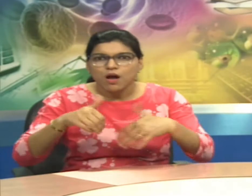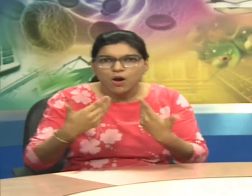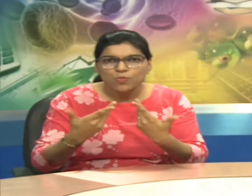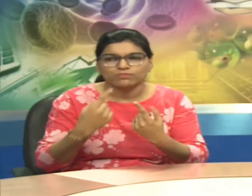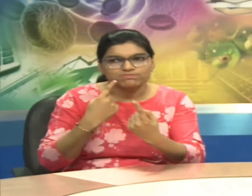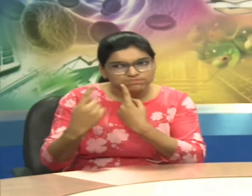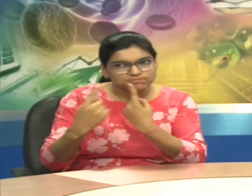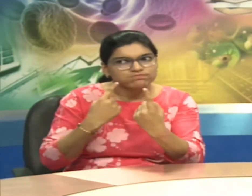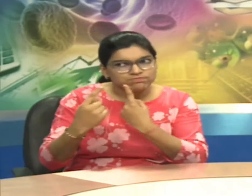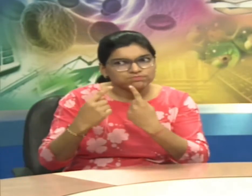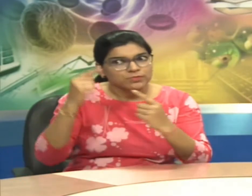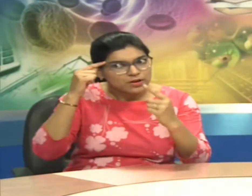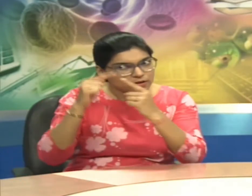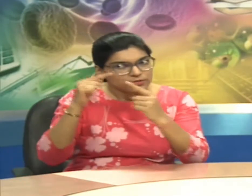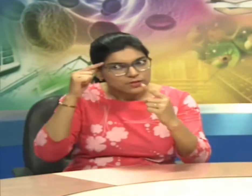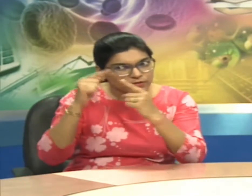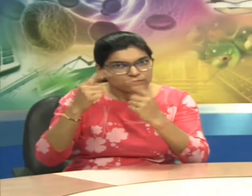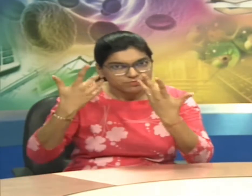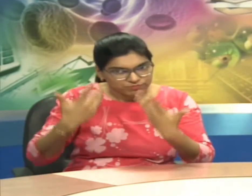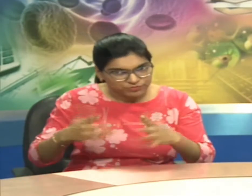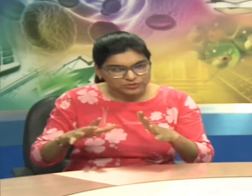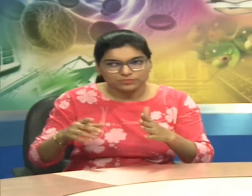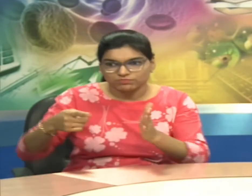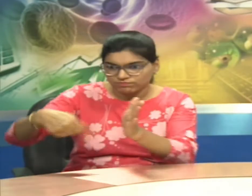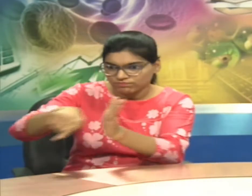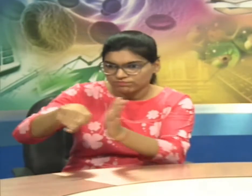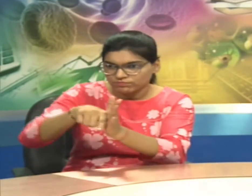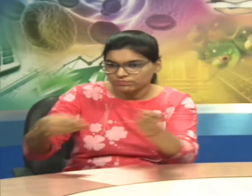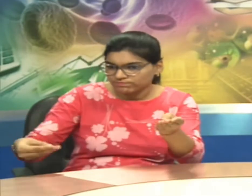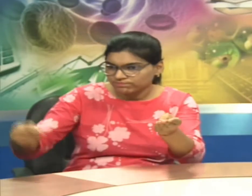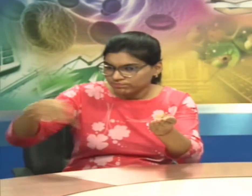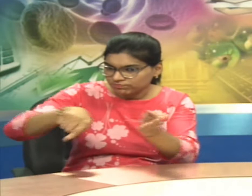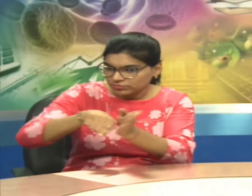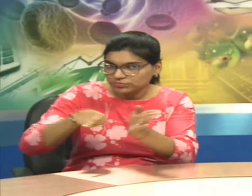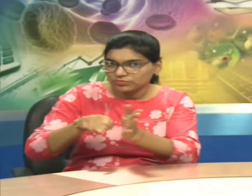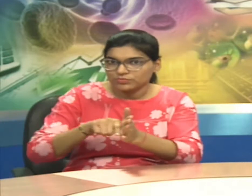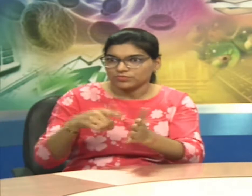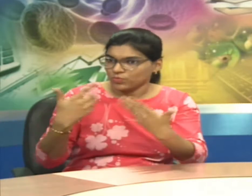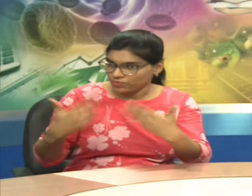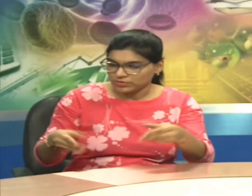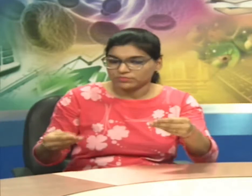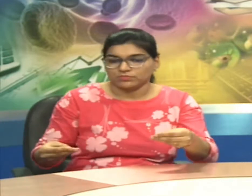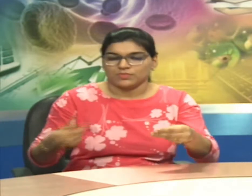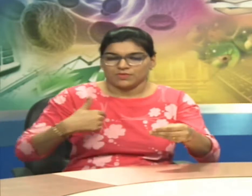I want a loan, and talk to bank about the loan